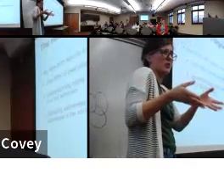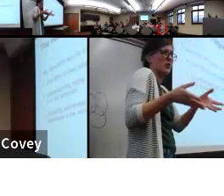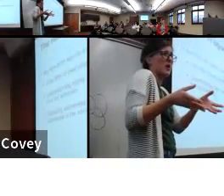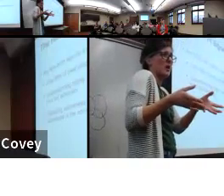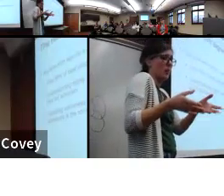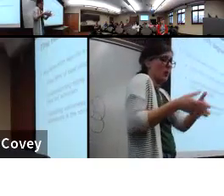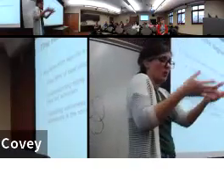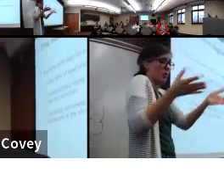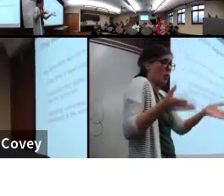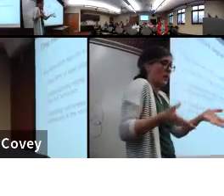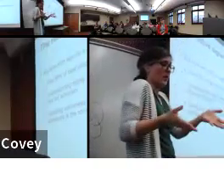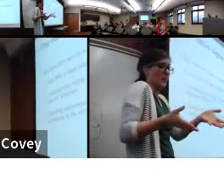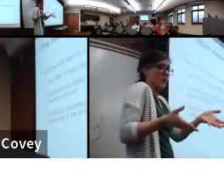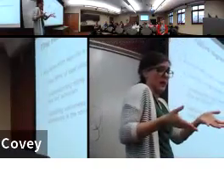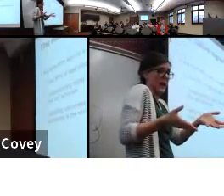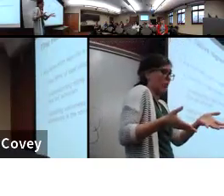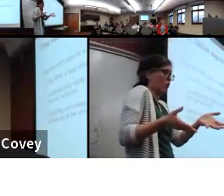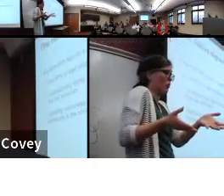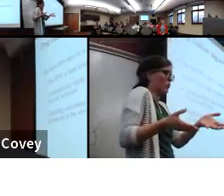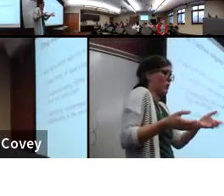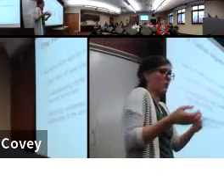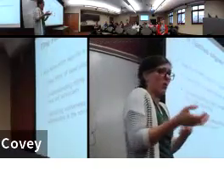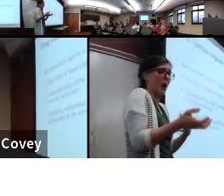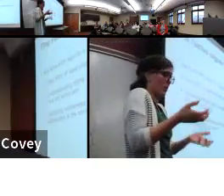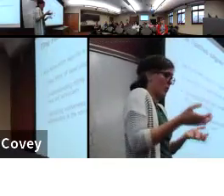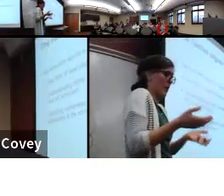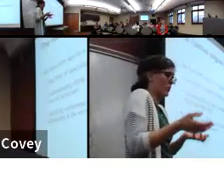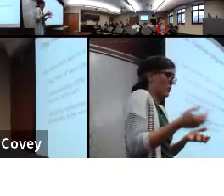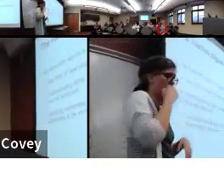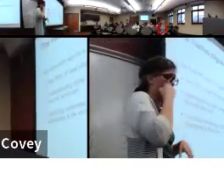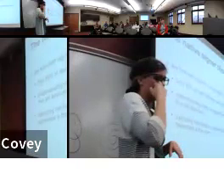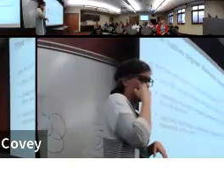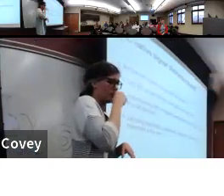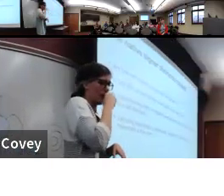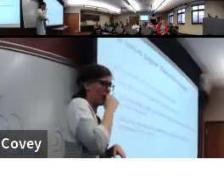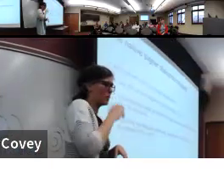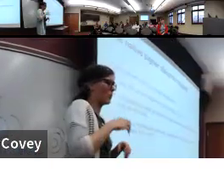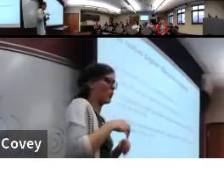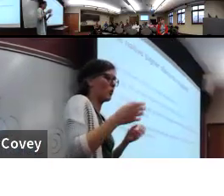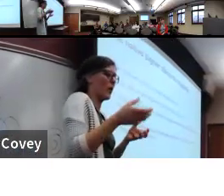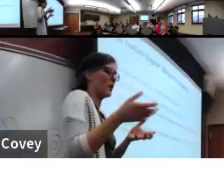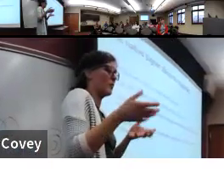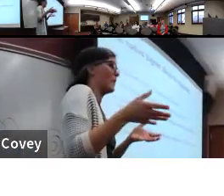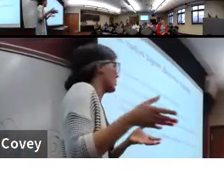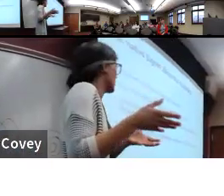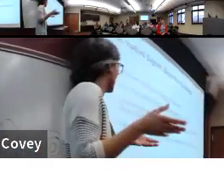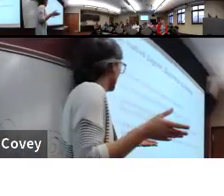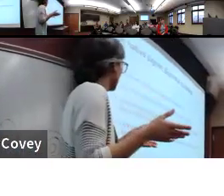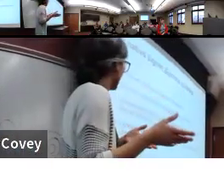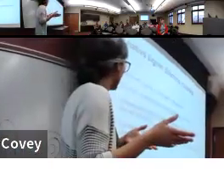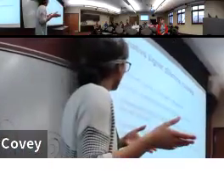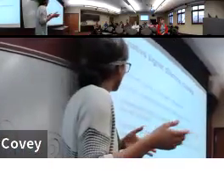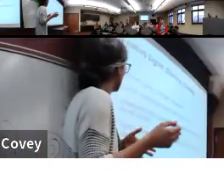into that group. We don't know anything about their language use. We don't know how it compares to the native signers, and we don't know whether it matters